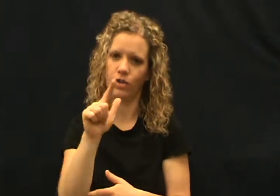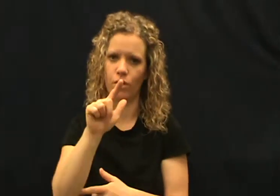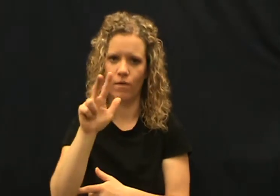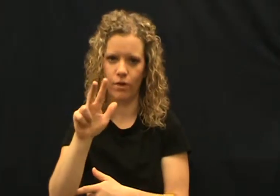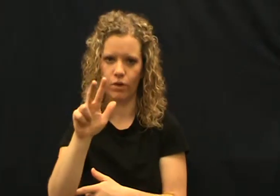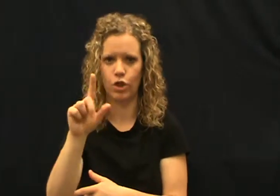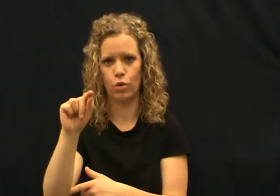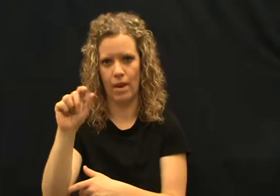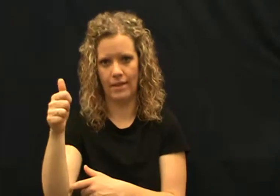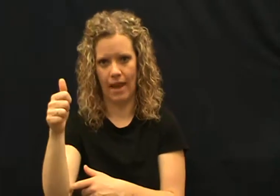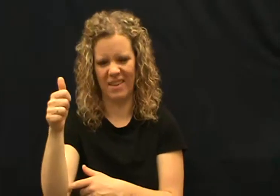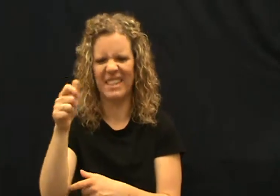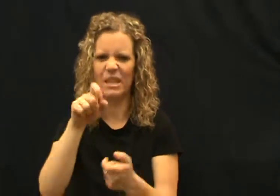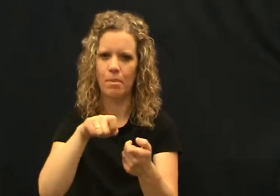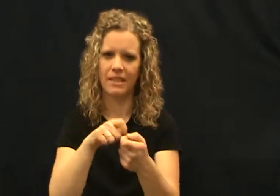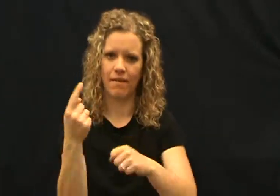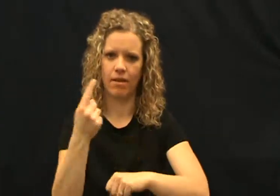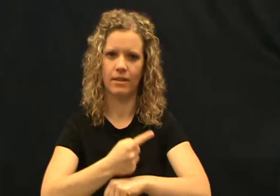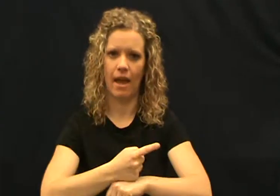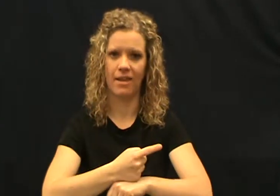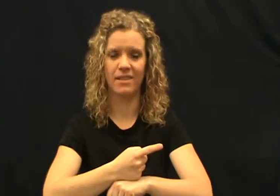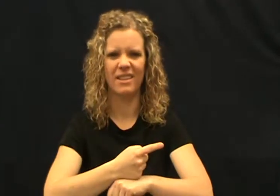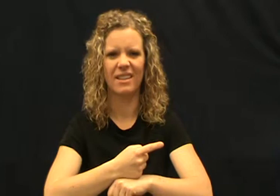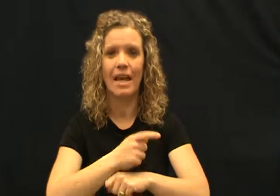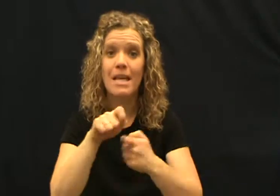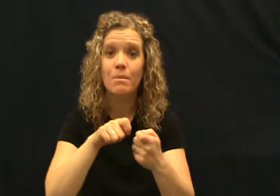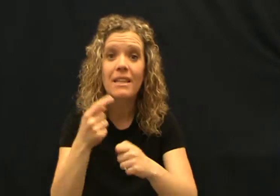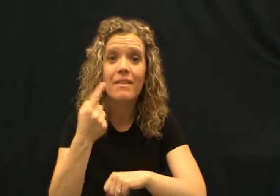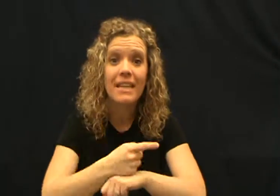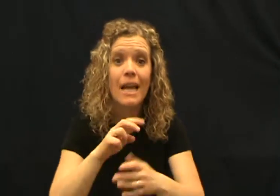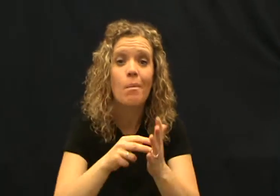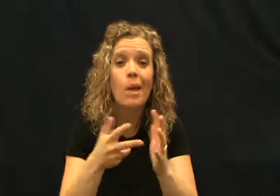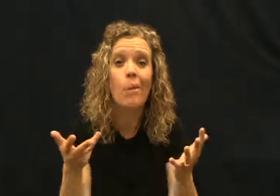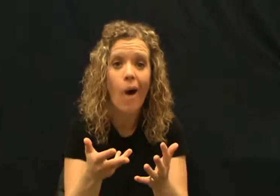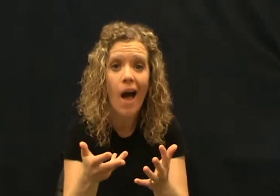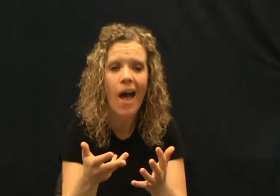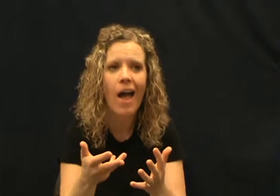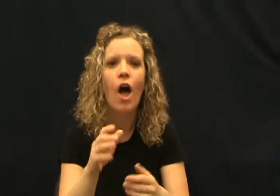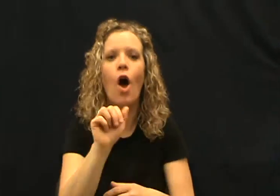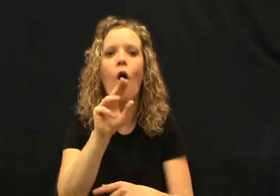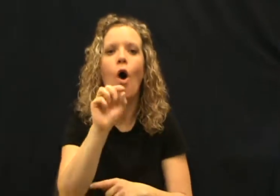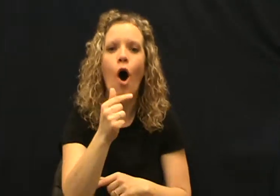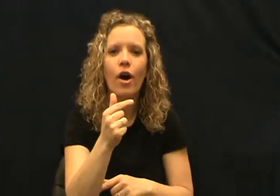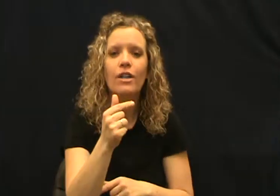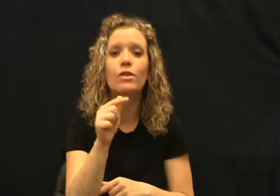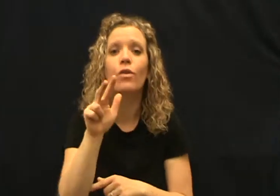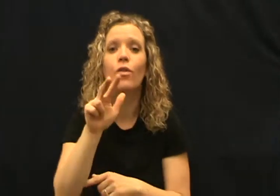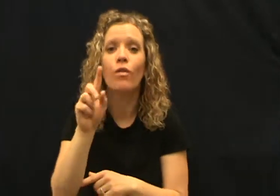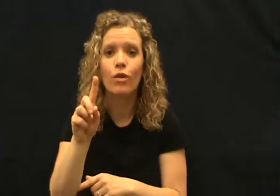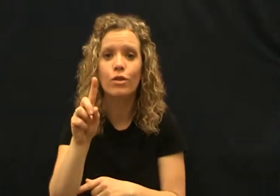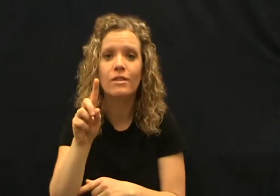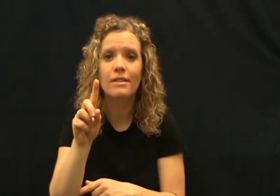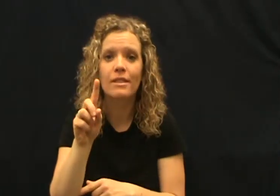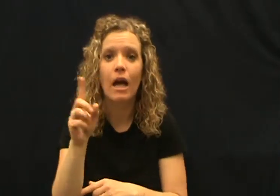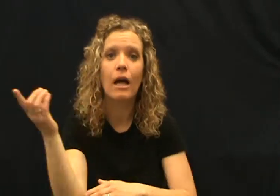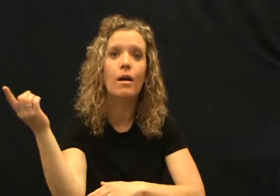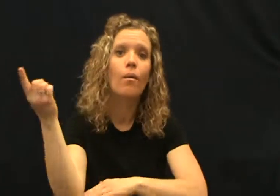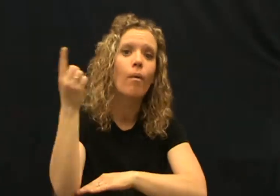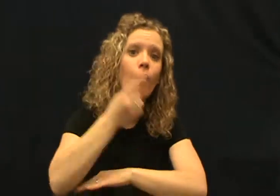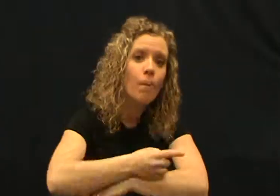date tells us is that on that date, at the end of August 31, 2010, these were the balances